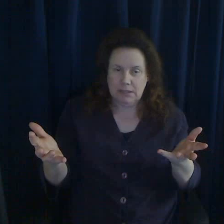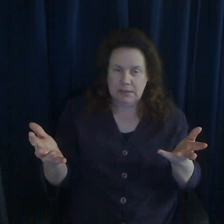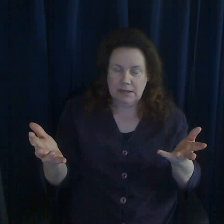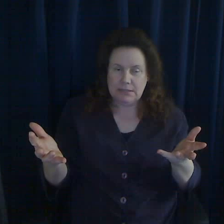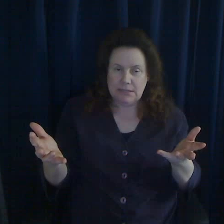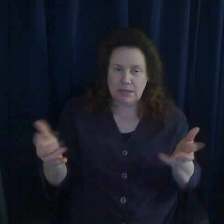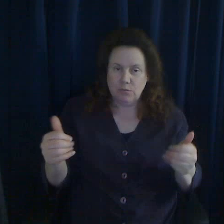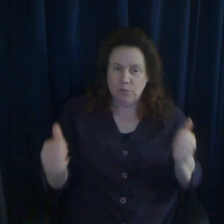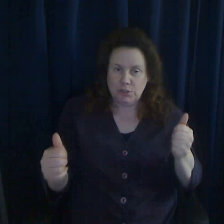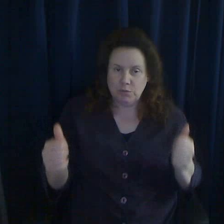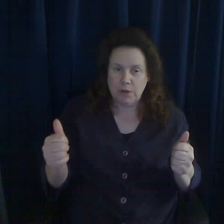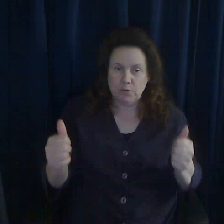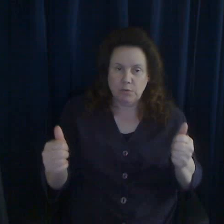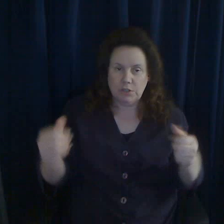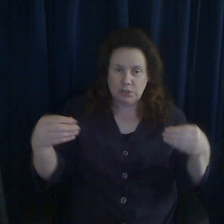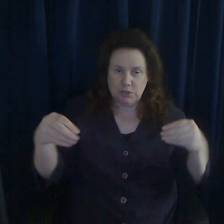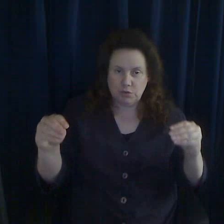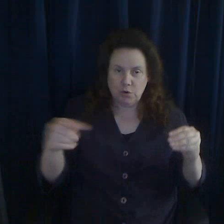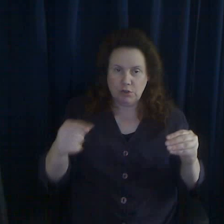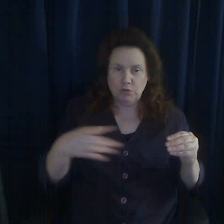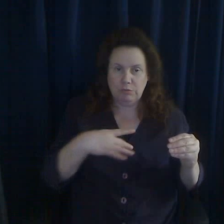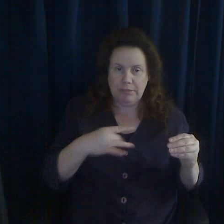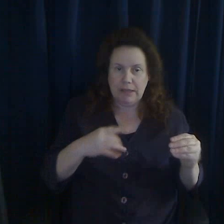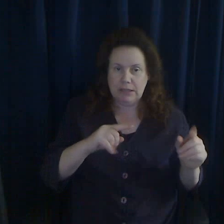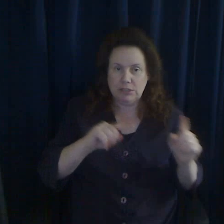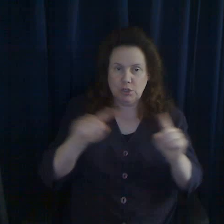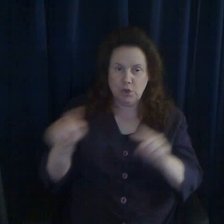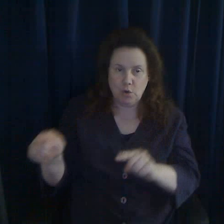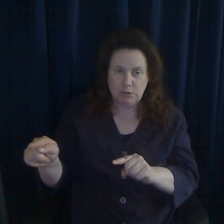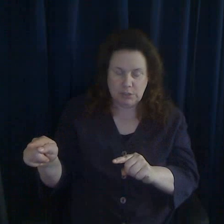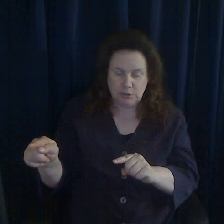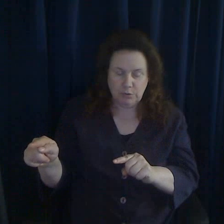And then I said, which one? Which store do you like to go to?